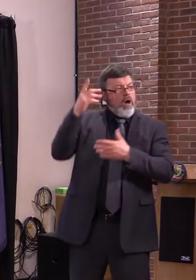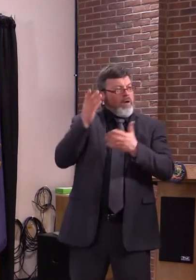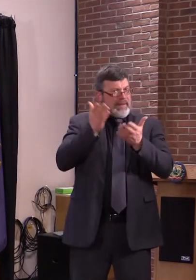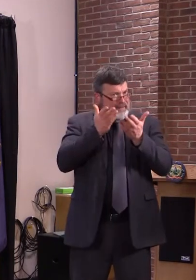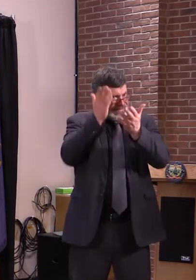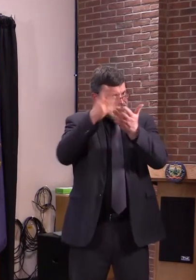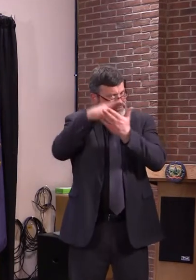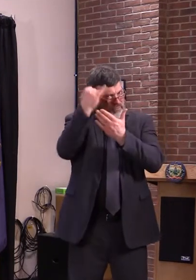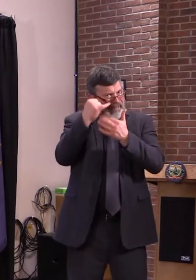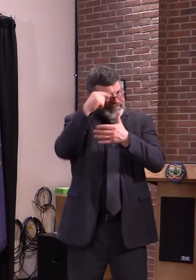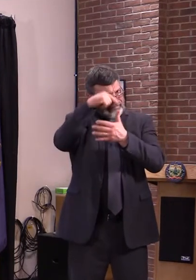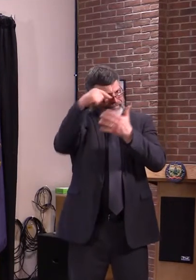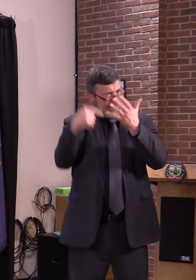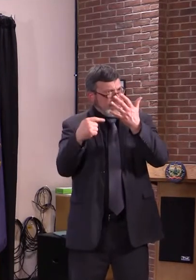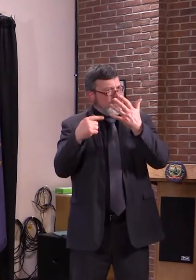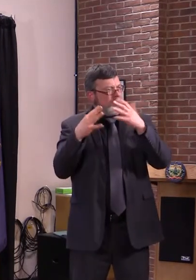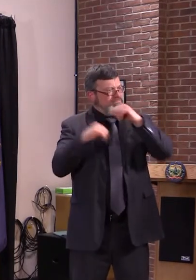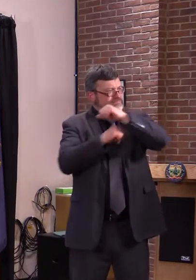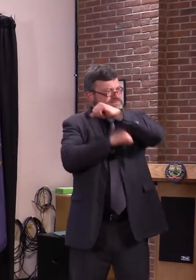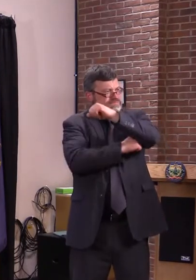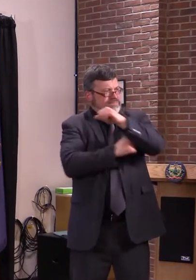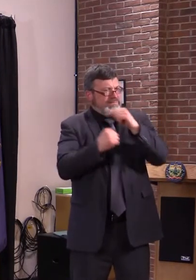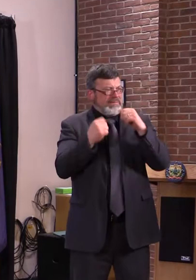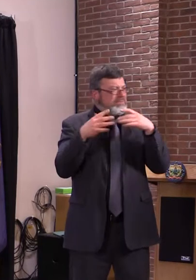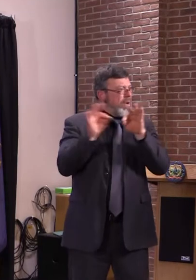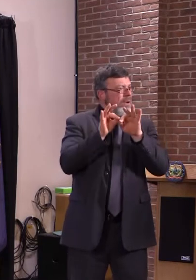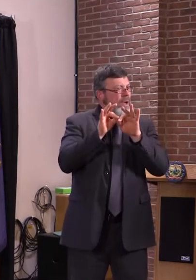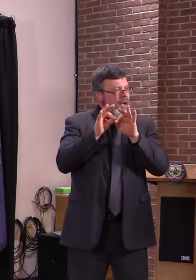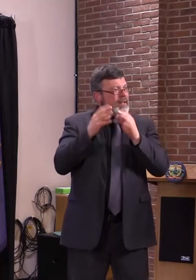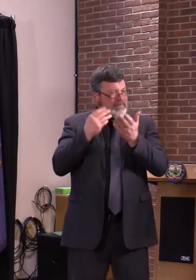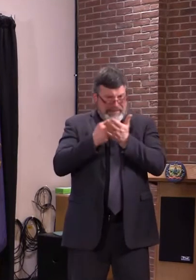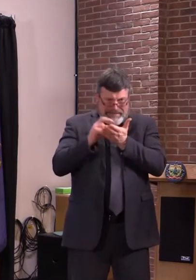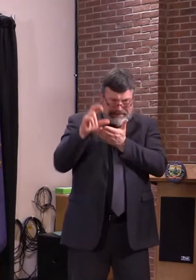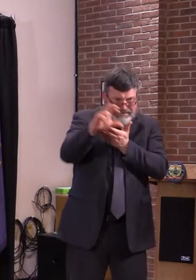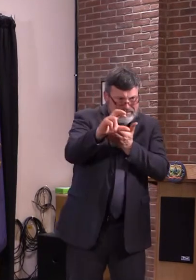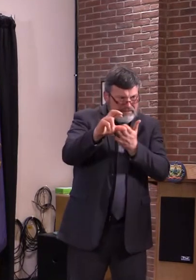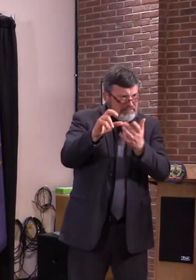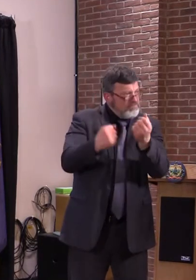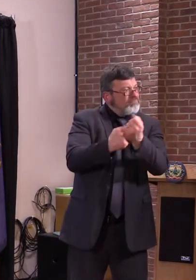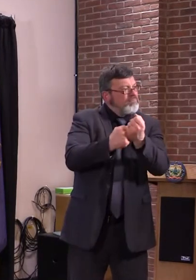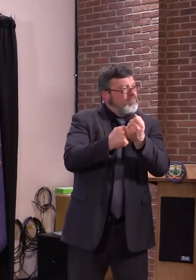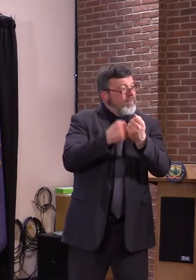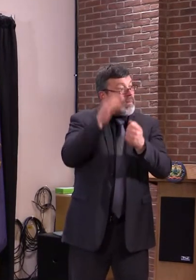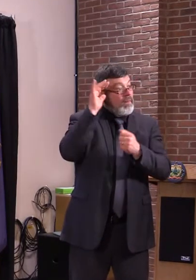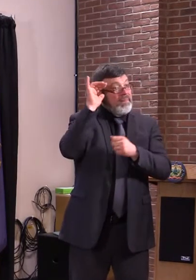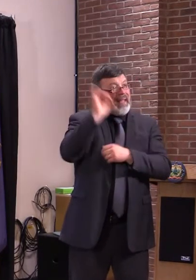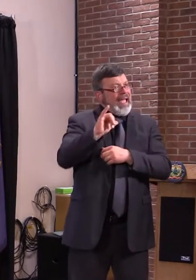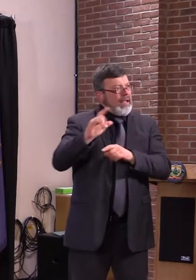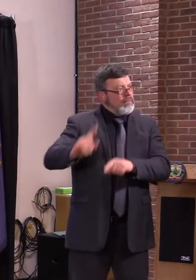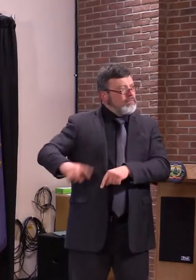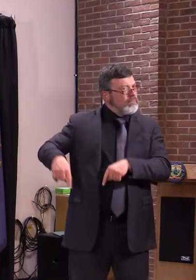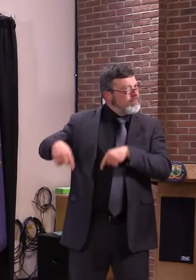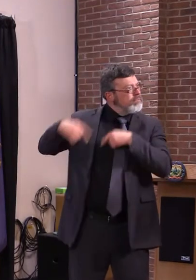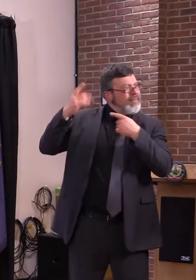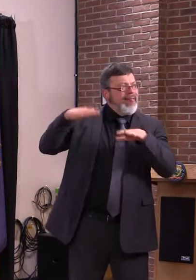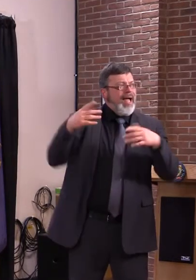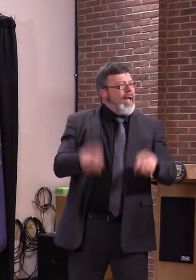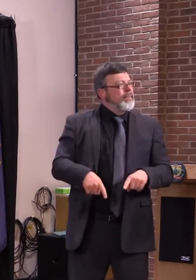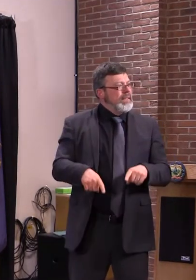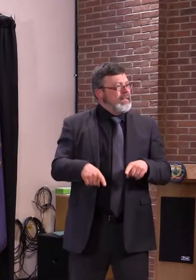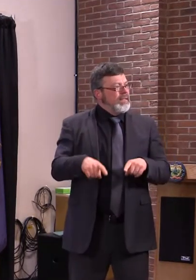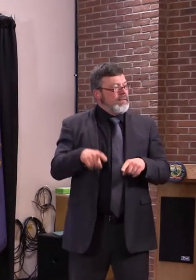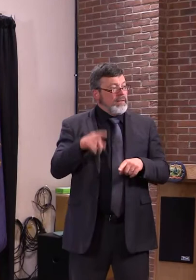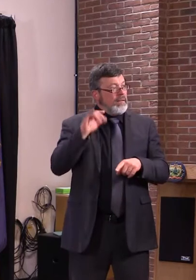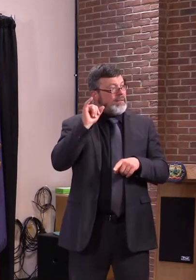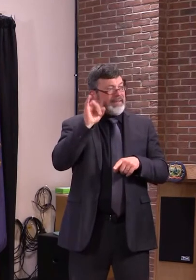expensive. That is why they have not been done, and they might never be done if we fail to direct these